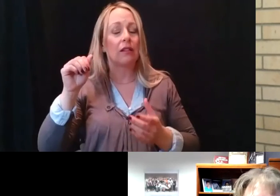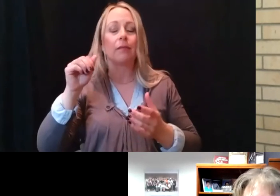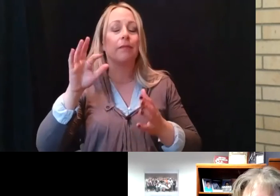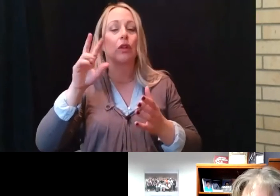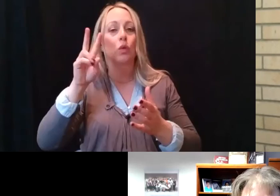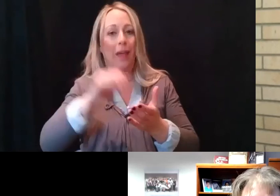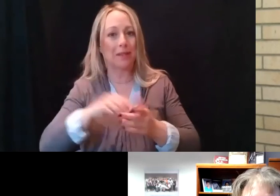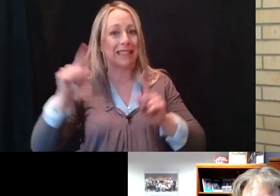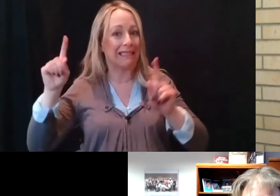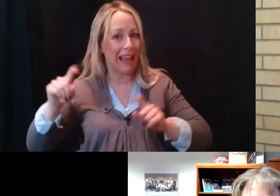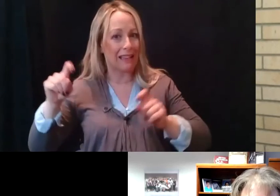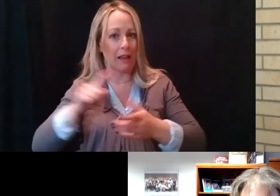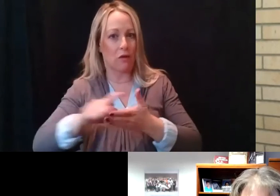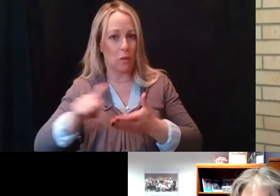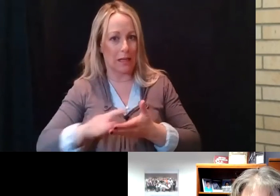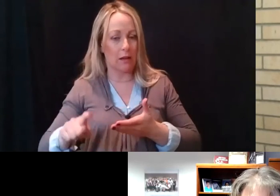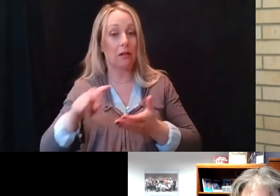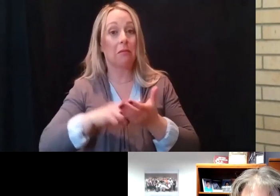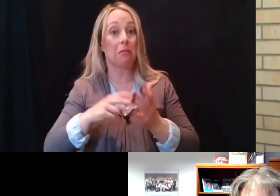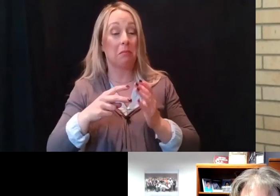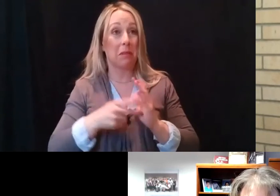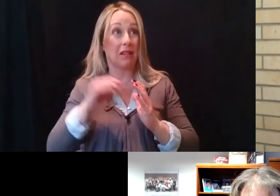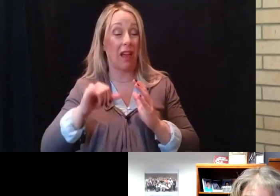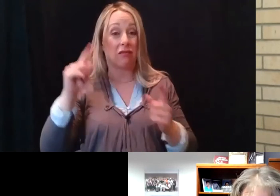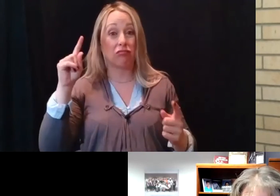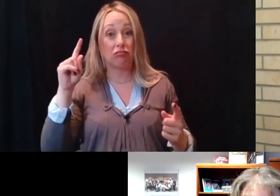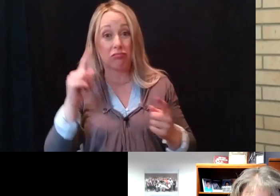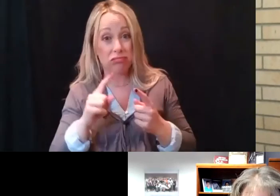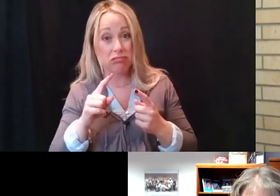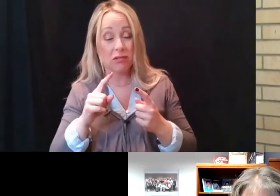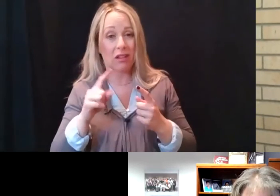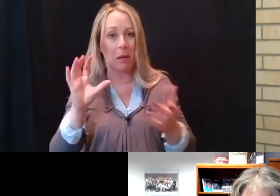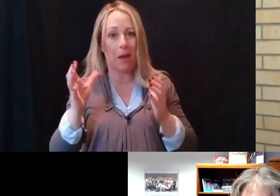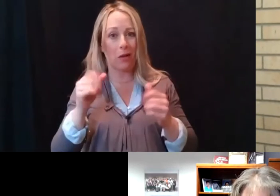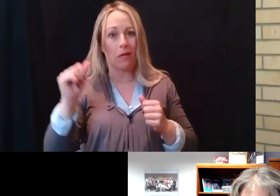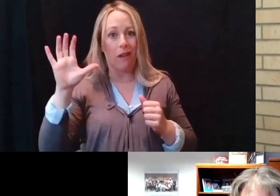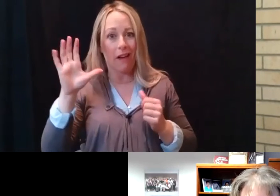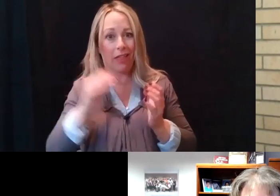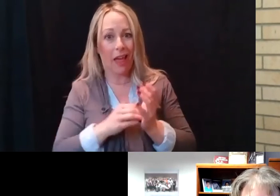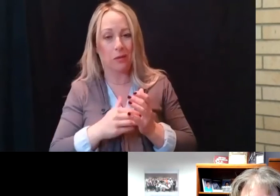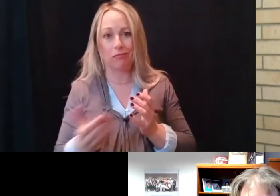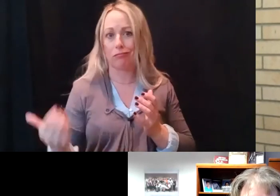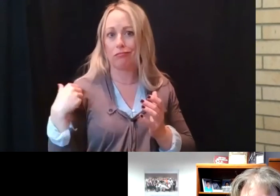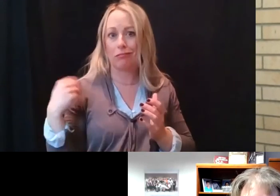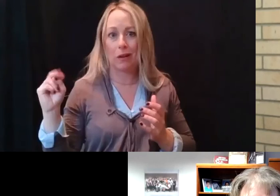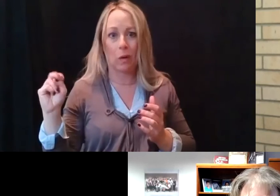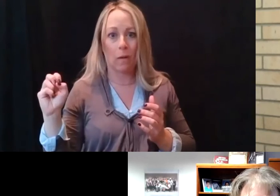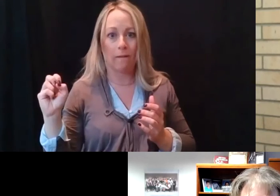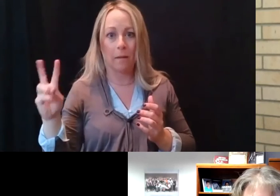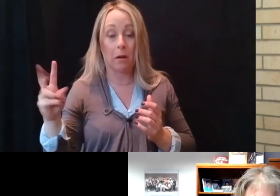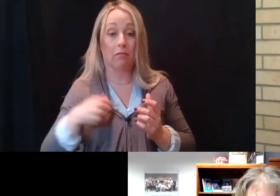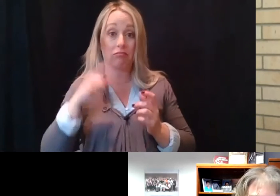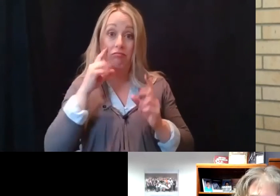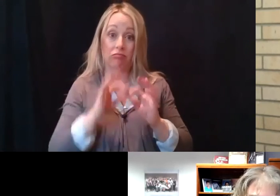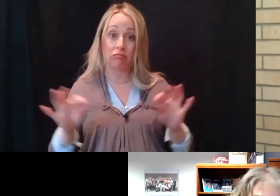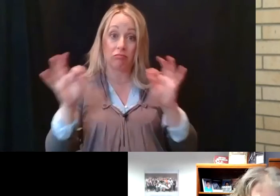tests per week, which is down from the 5,000 that was happening in November. I think it's important to